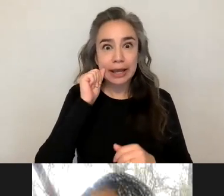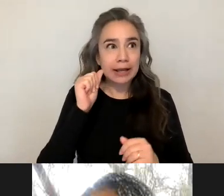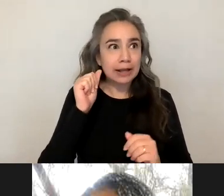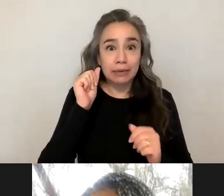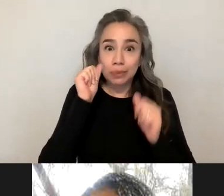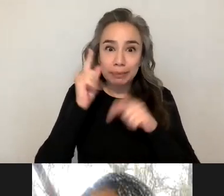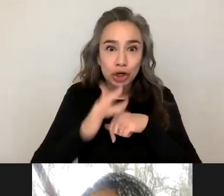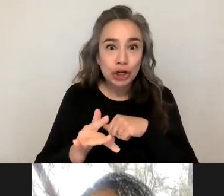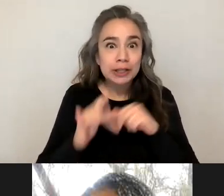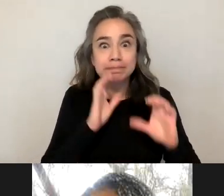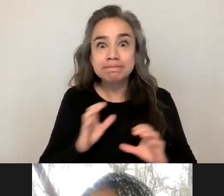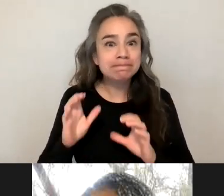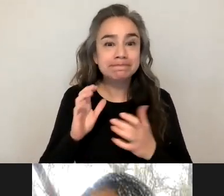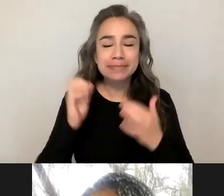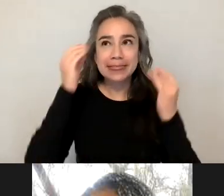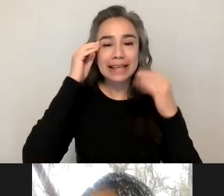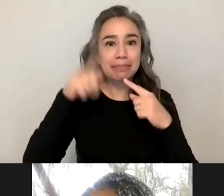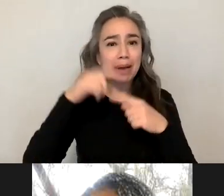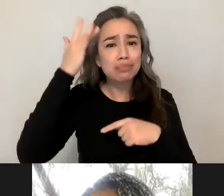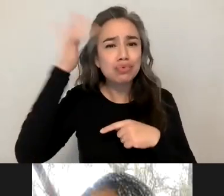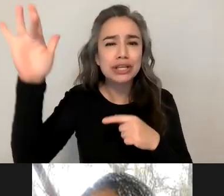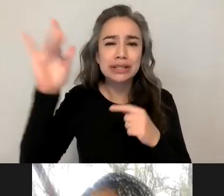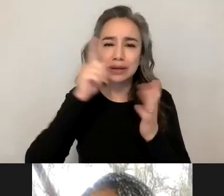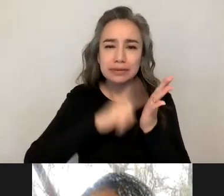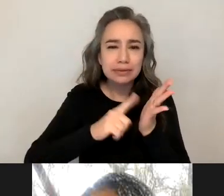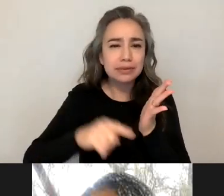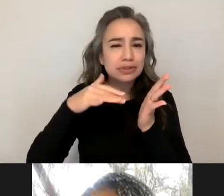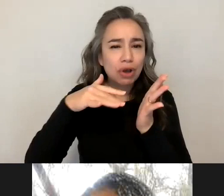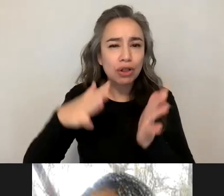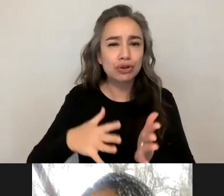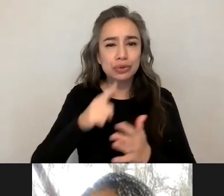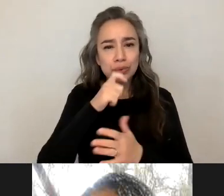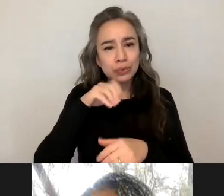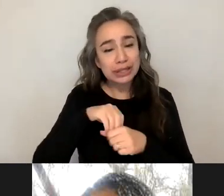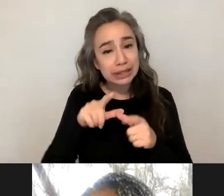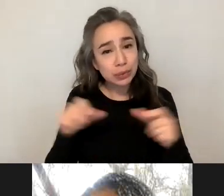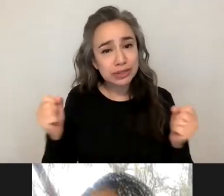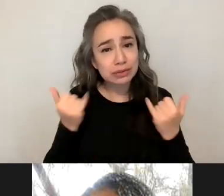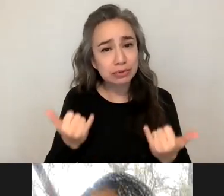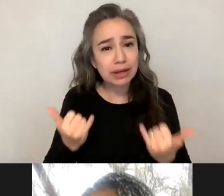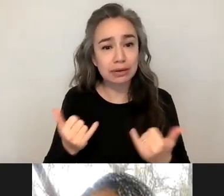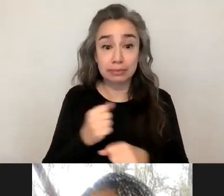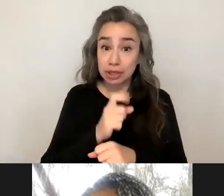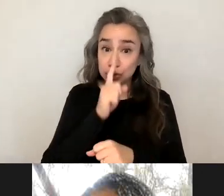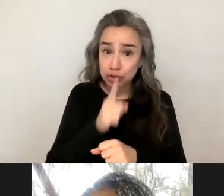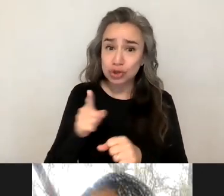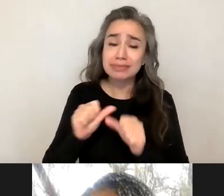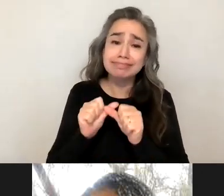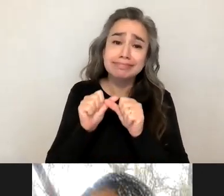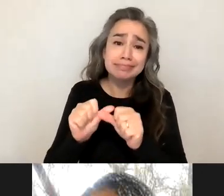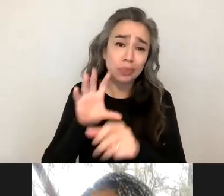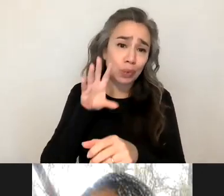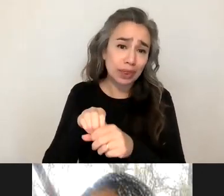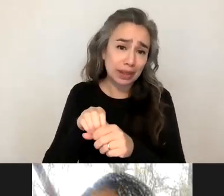brilliant scholars, especially that are coming through linguistics right now, and making sure that they are able to stay part of the linguistics